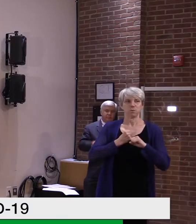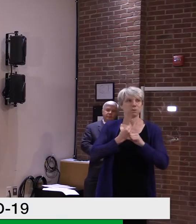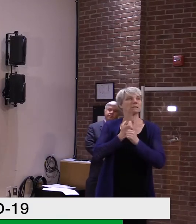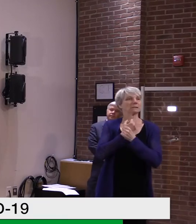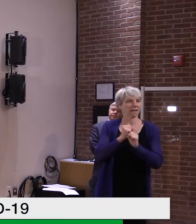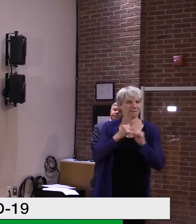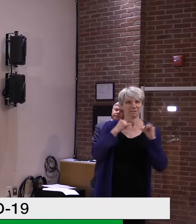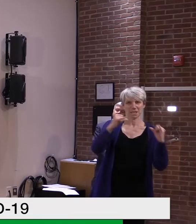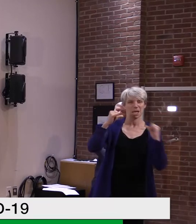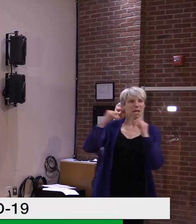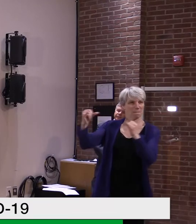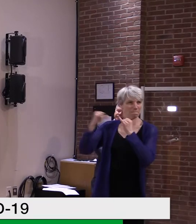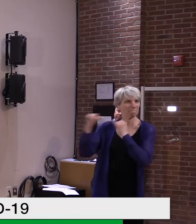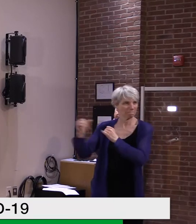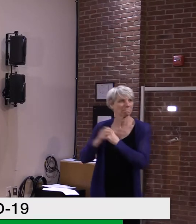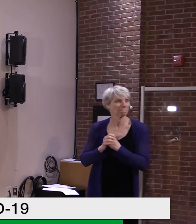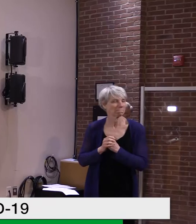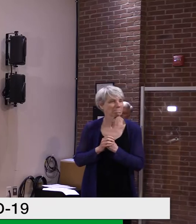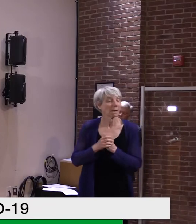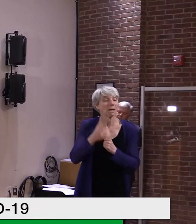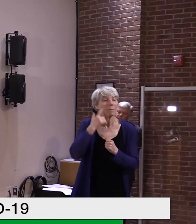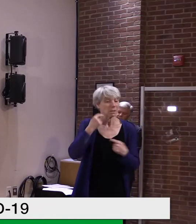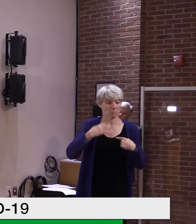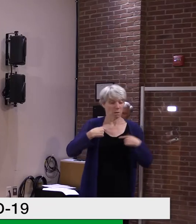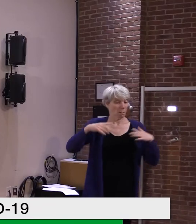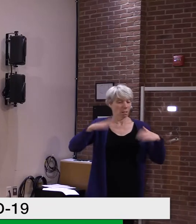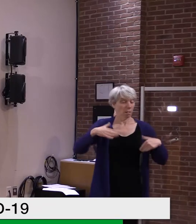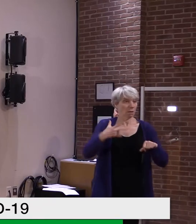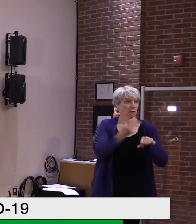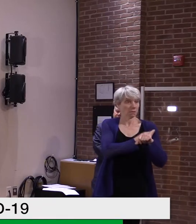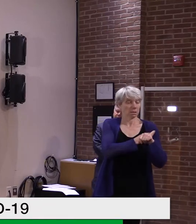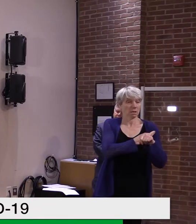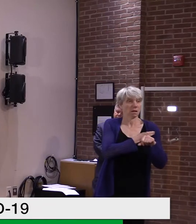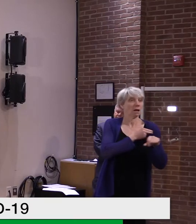be transmitted between unvaccinated people